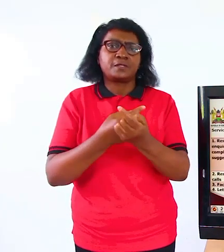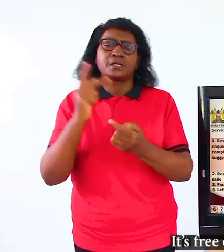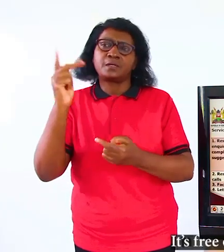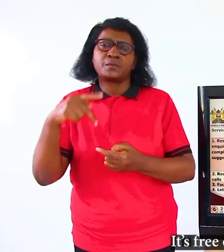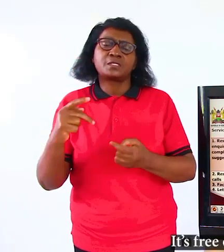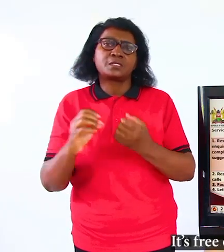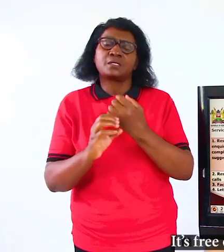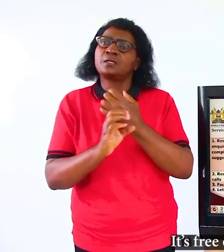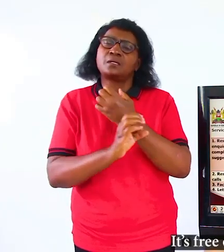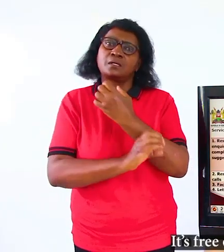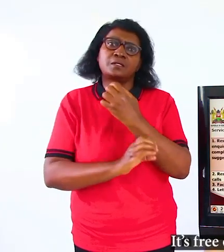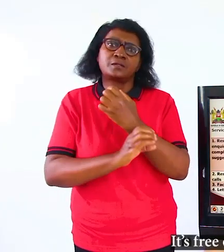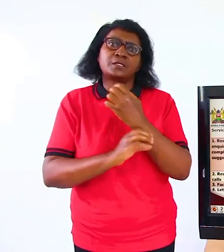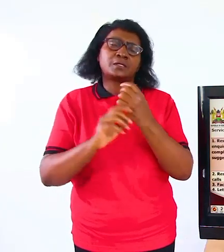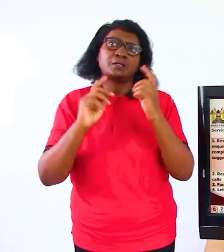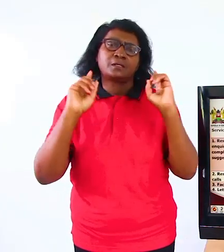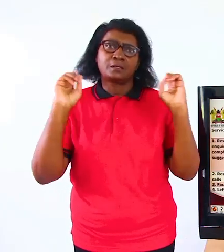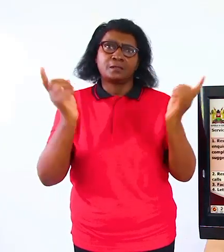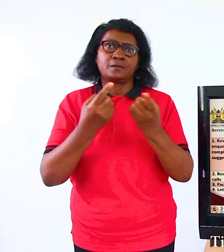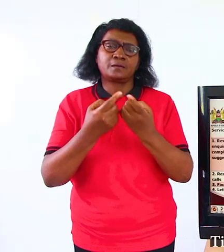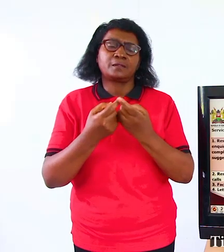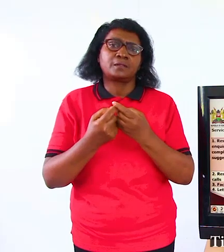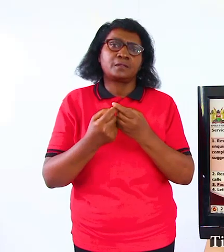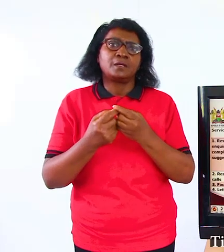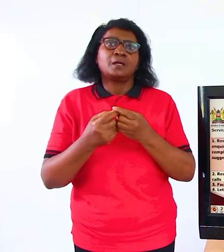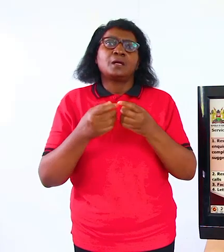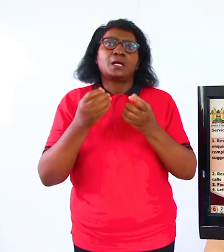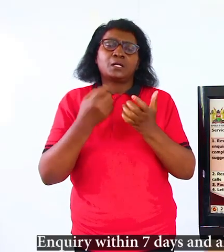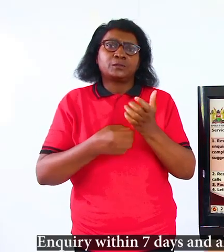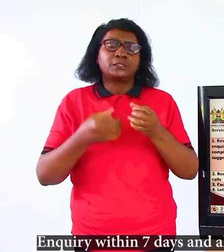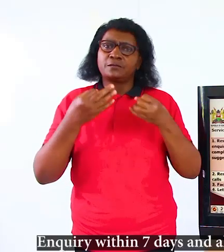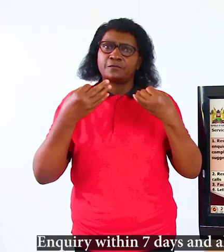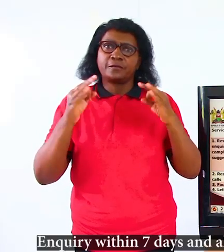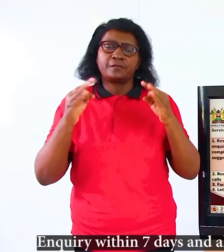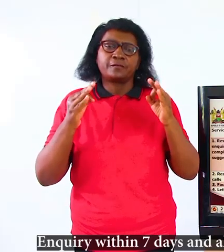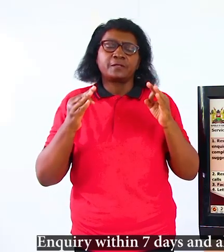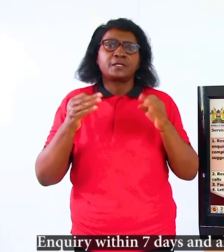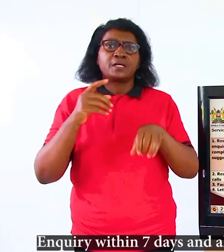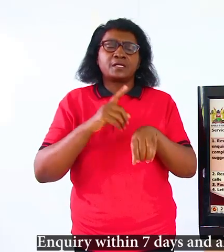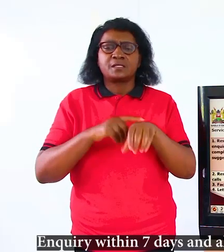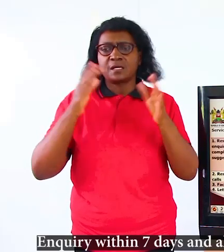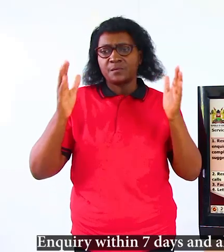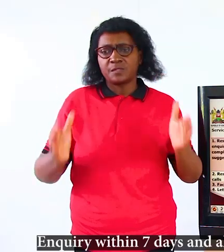It's free of charge. Timeline: inquiry within 7